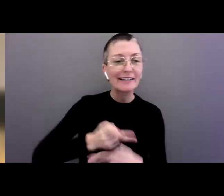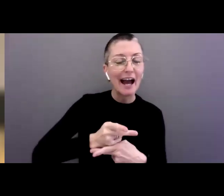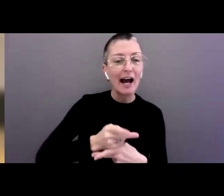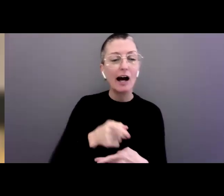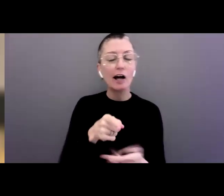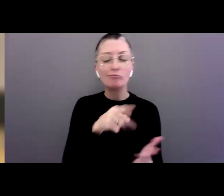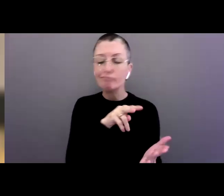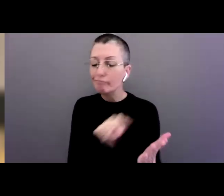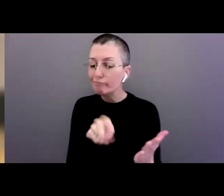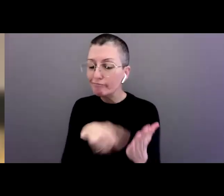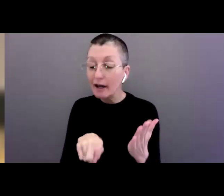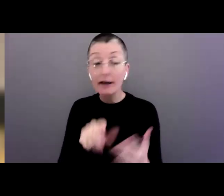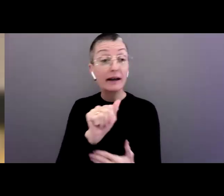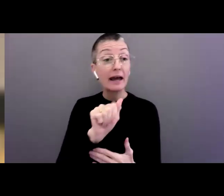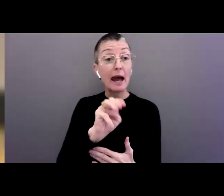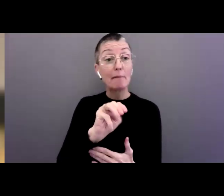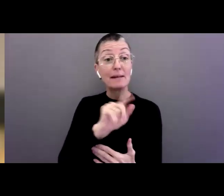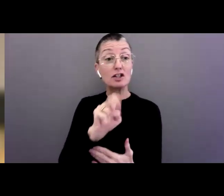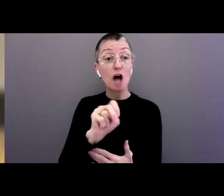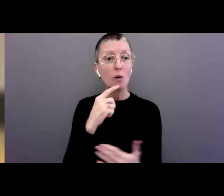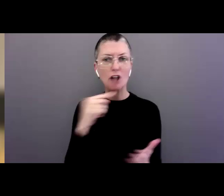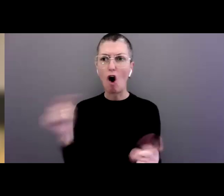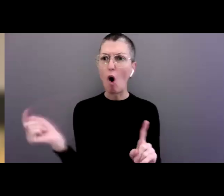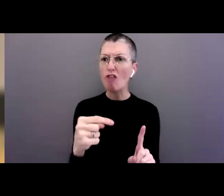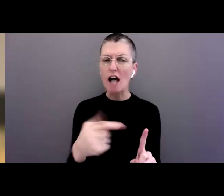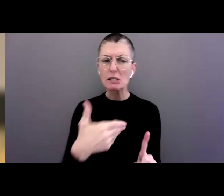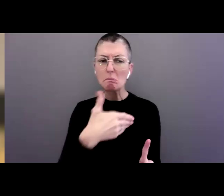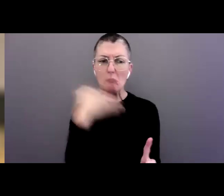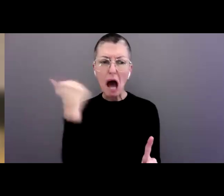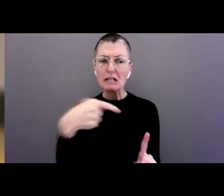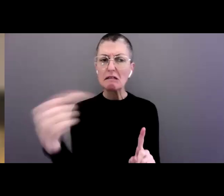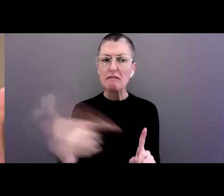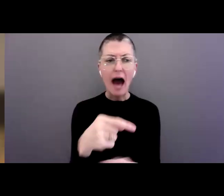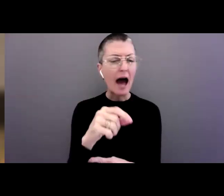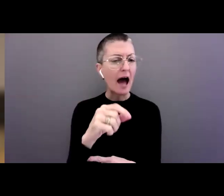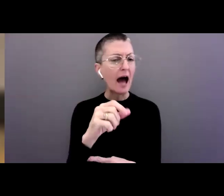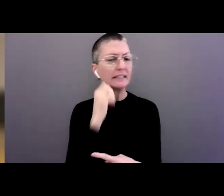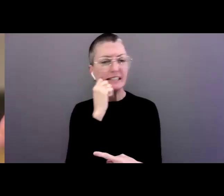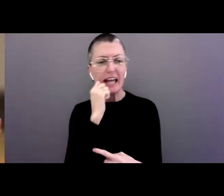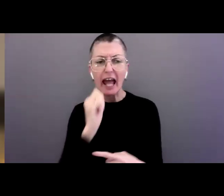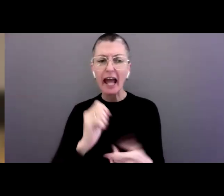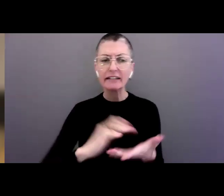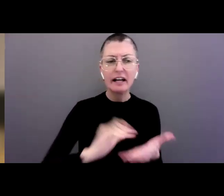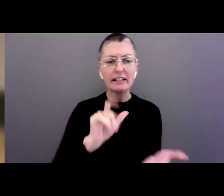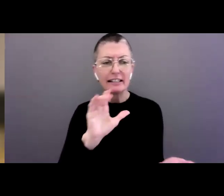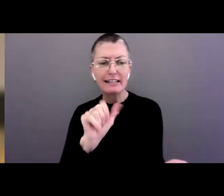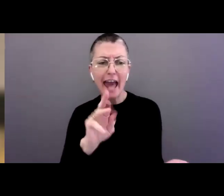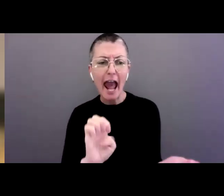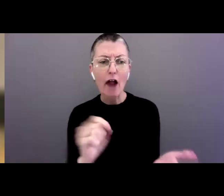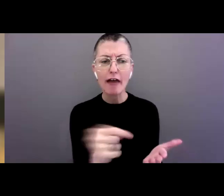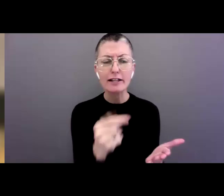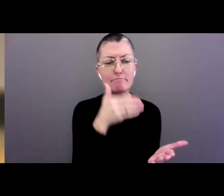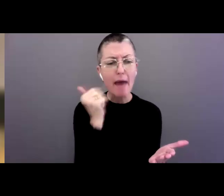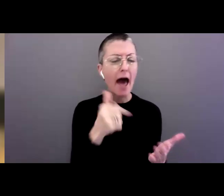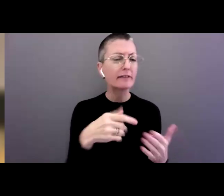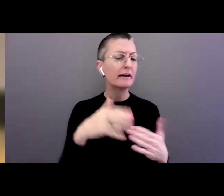instantly Amazon will say top seller, best pick, overall best pick. They're highlighting it, they're pushing it, they're putting banners all